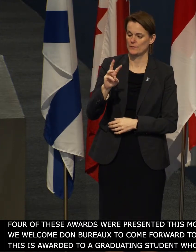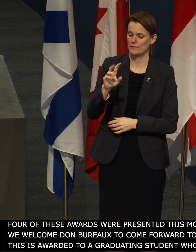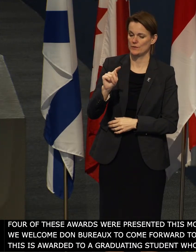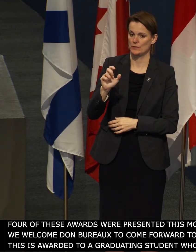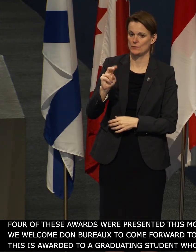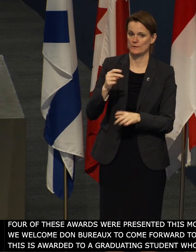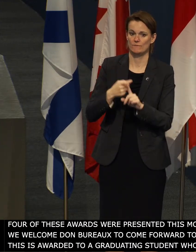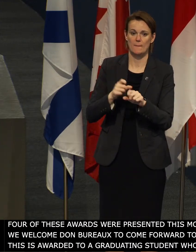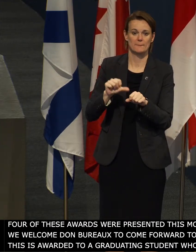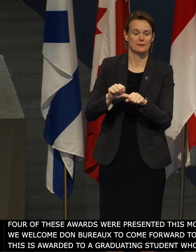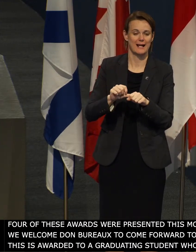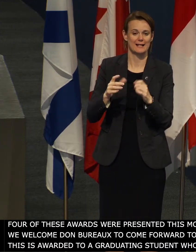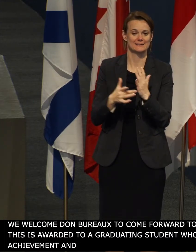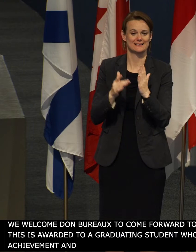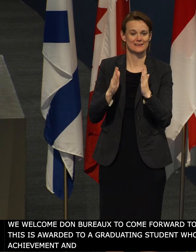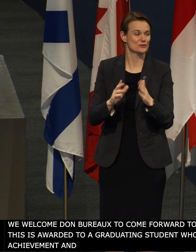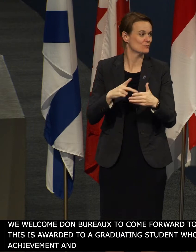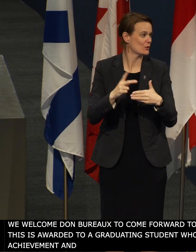Program.